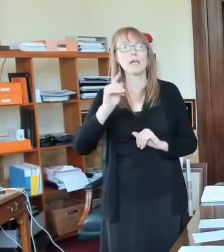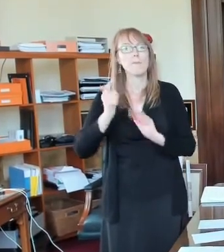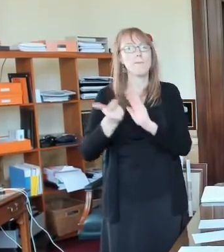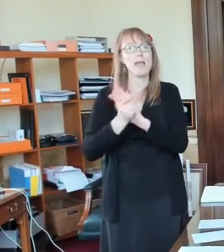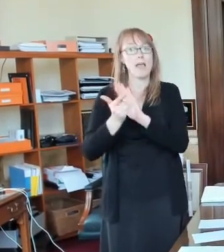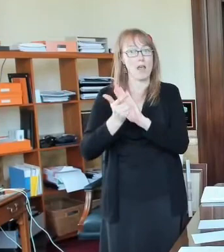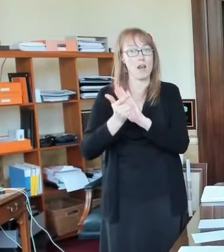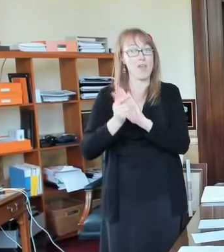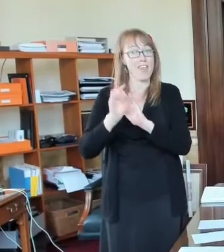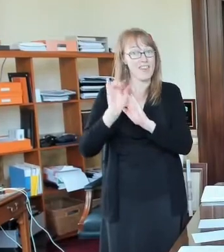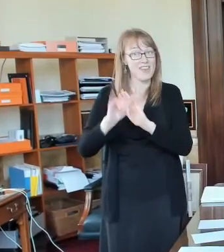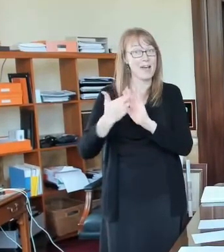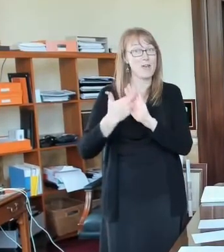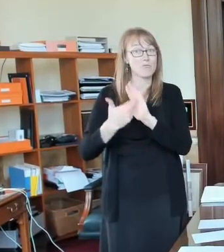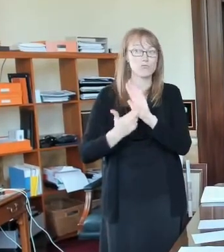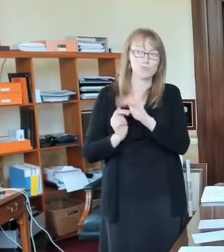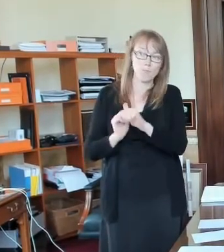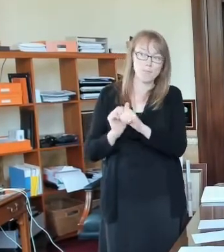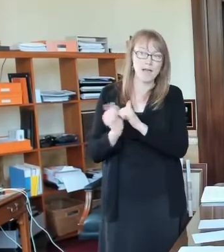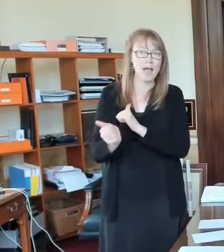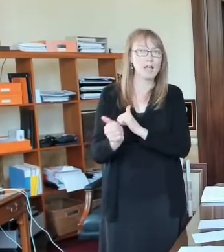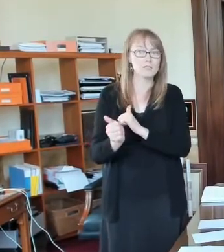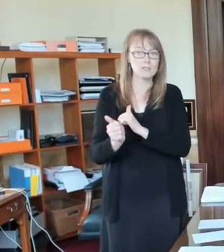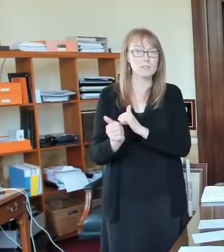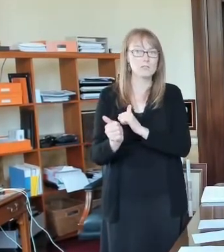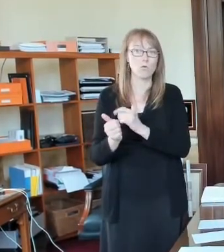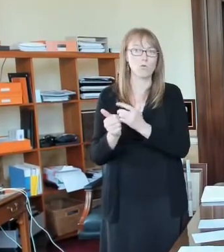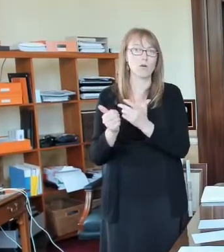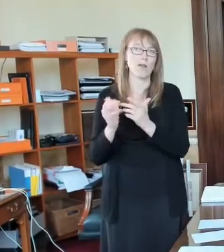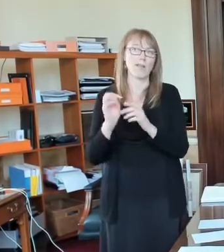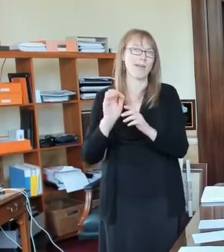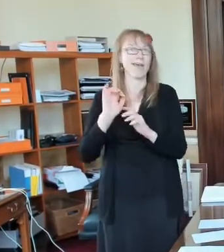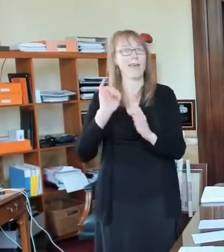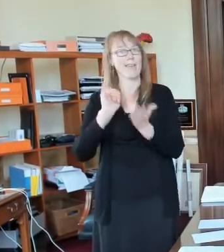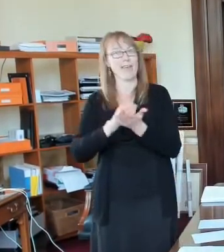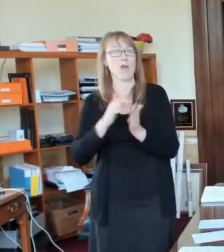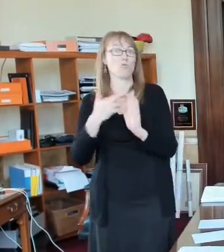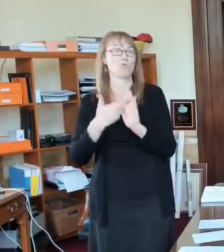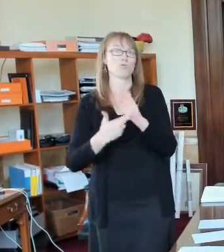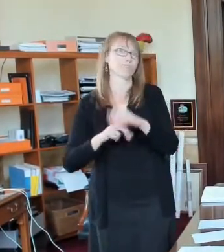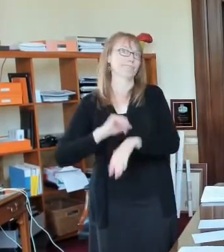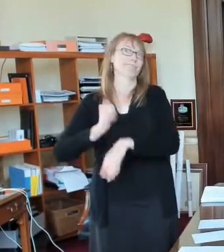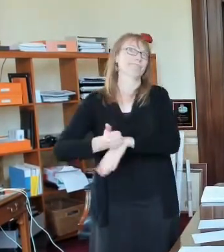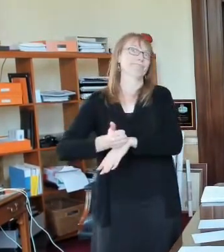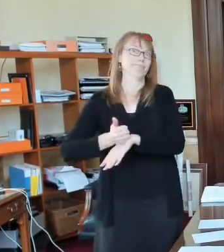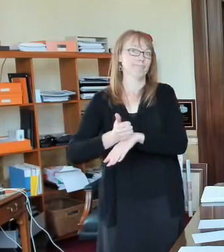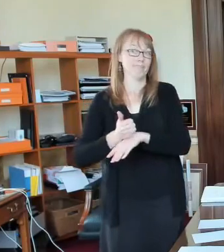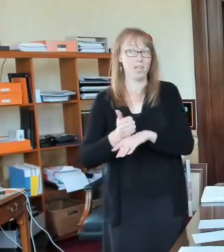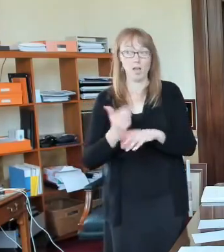of an analogy here. So when the smoking ban came in, and all of a sudden you could not smoke